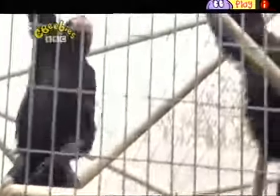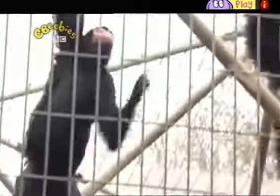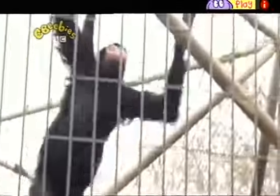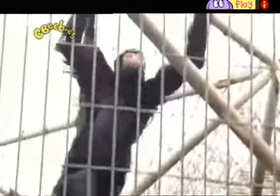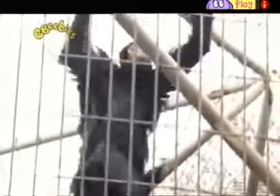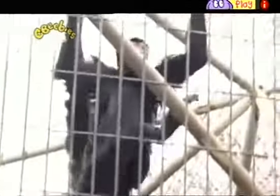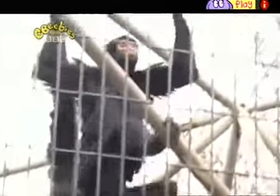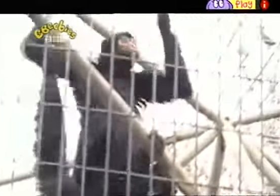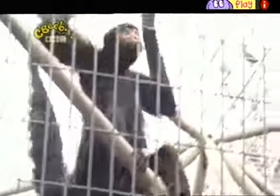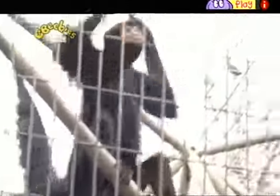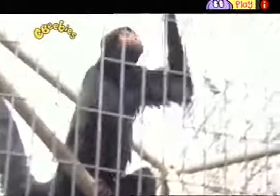Monkeys!